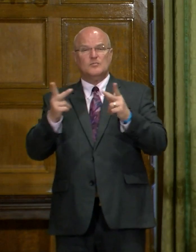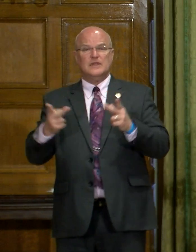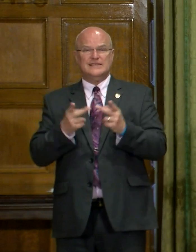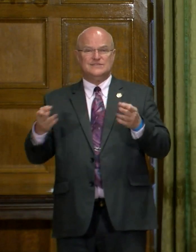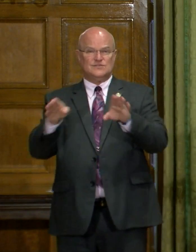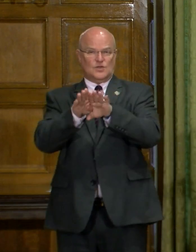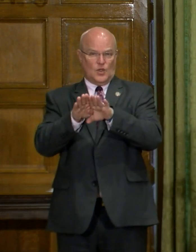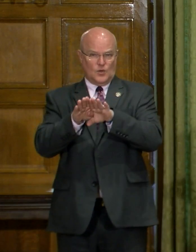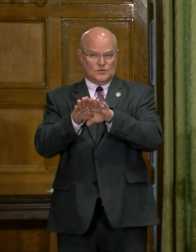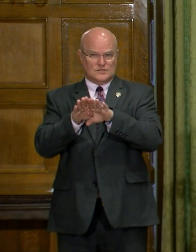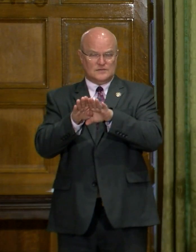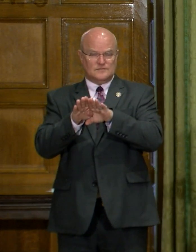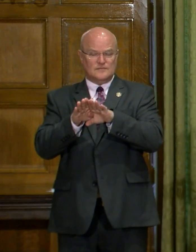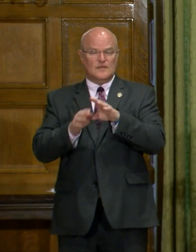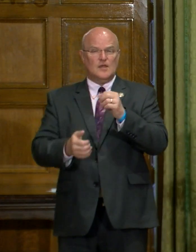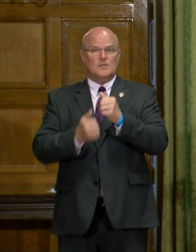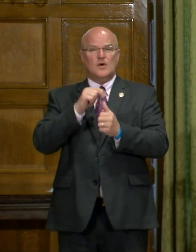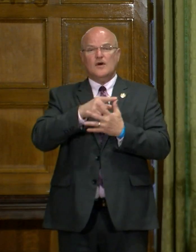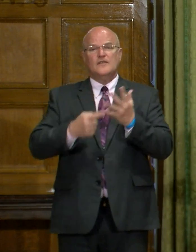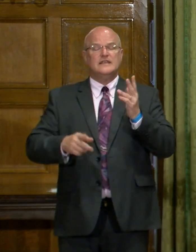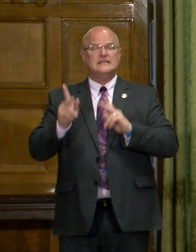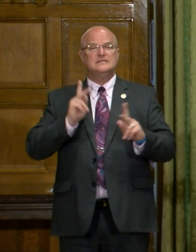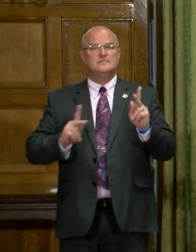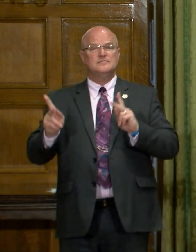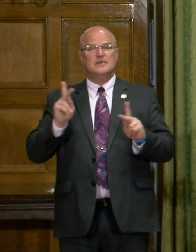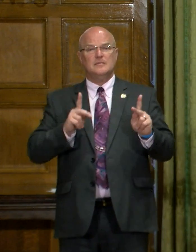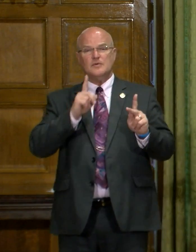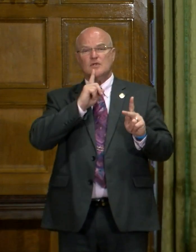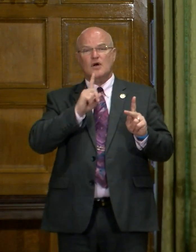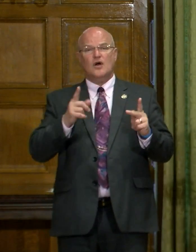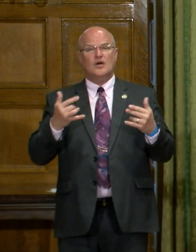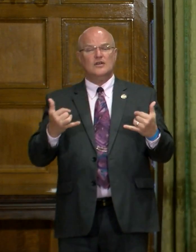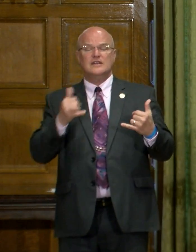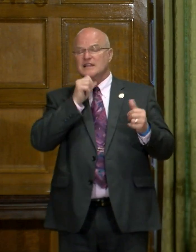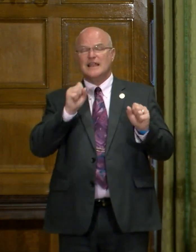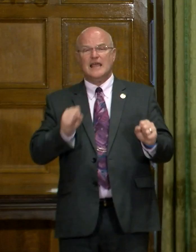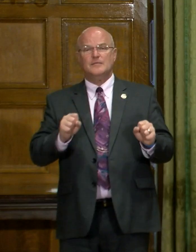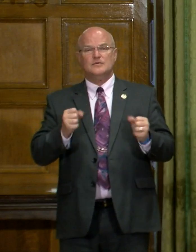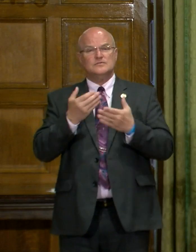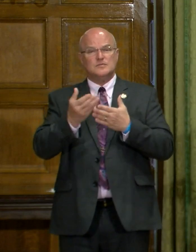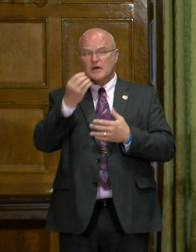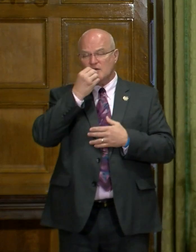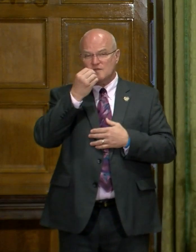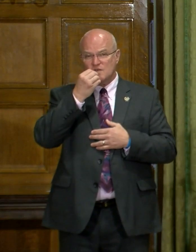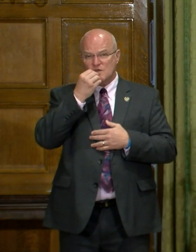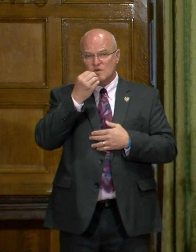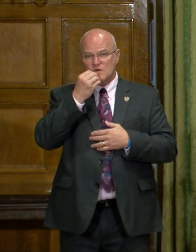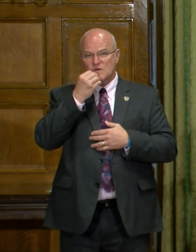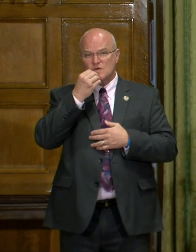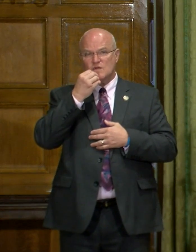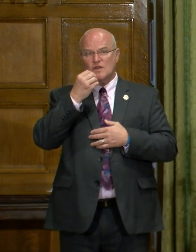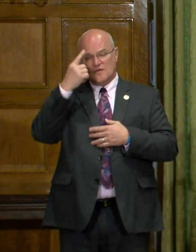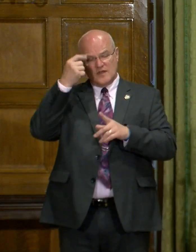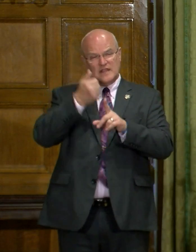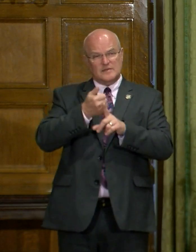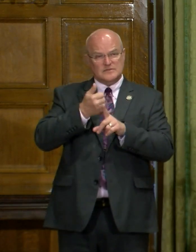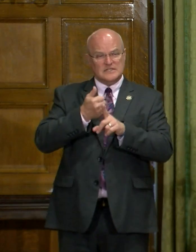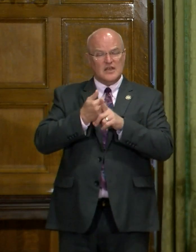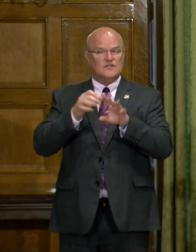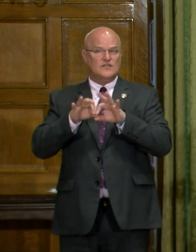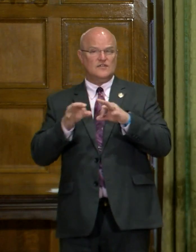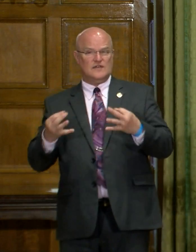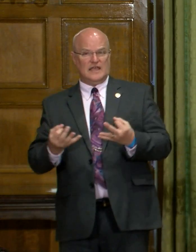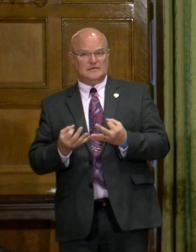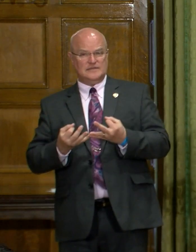just closed. Most of these people are not able to buy food, pay bills, or pay tax